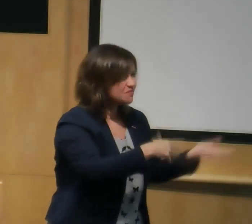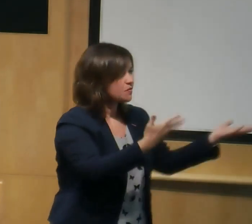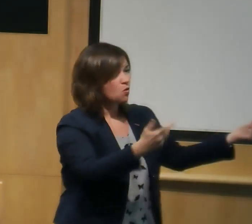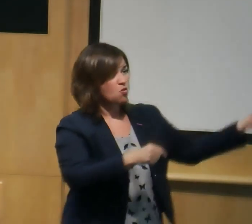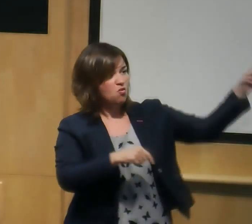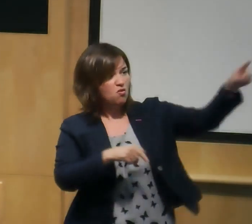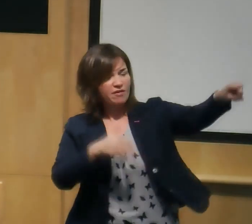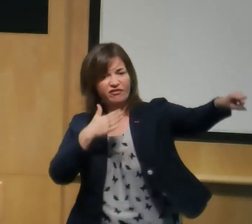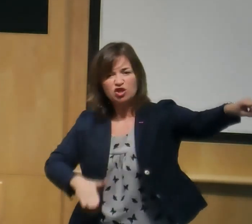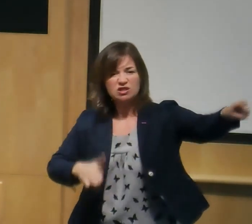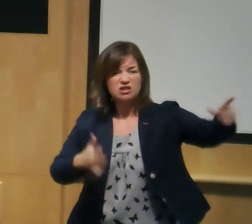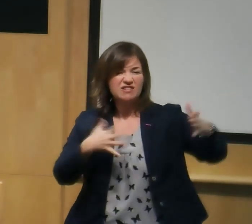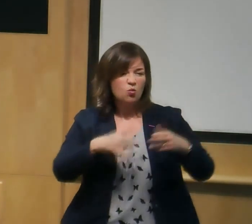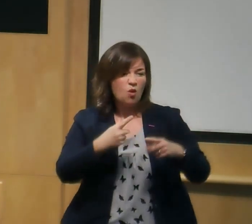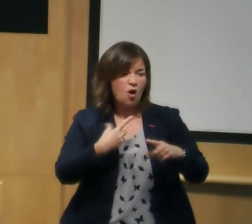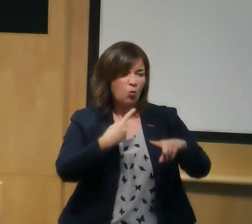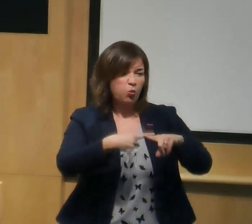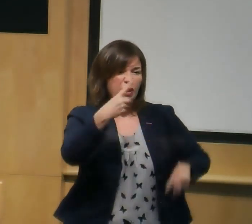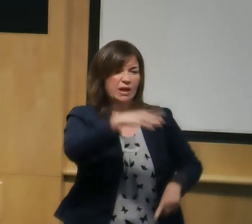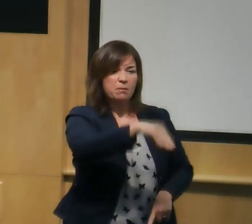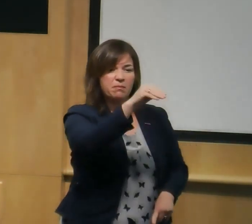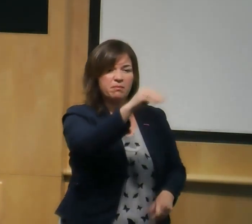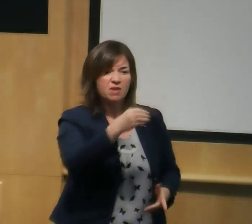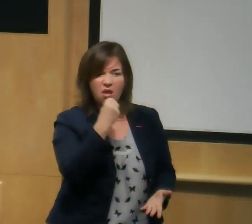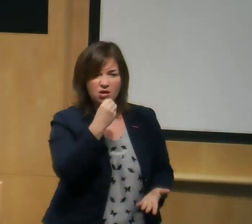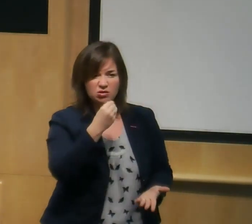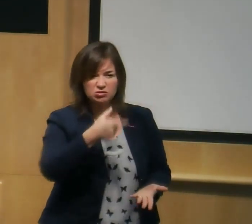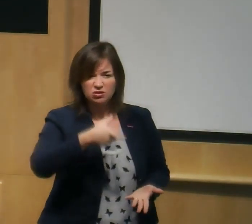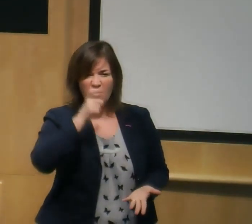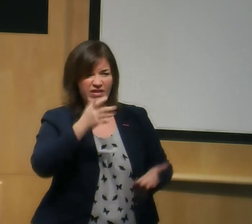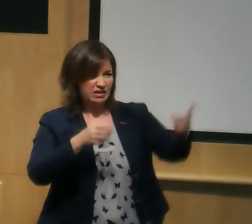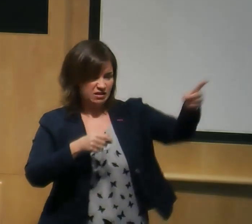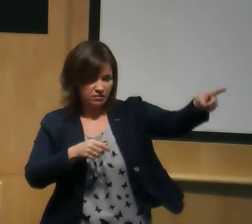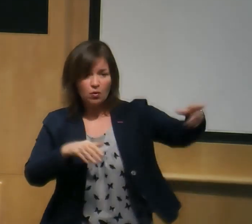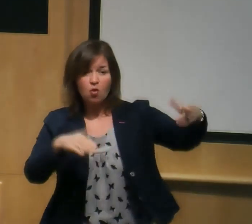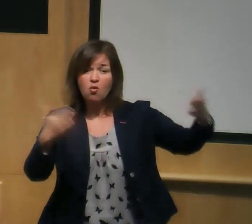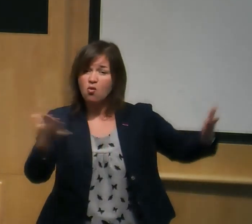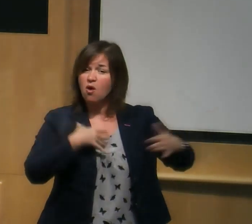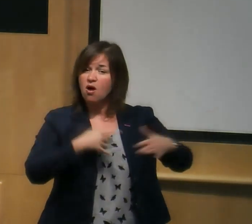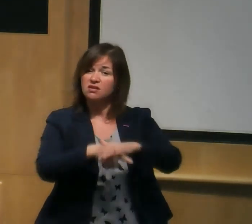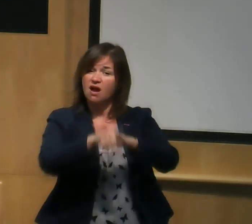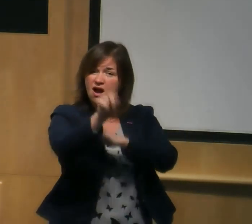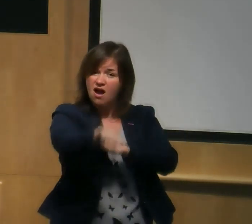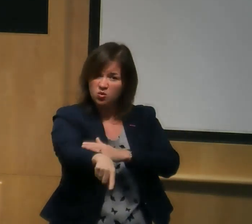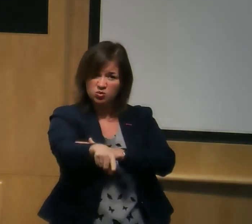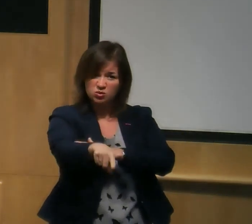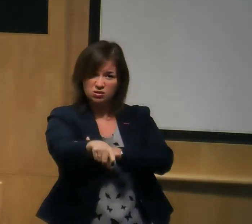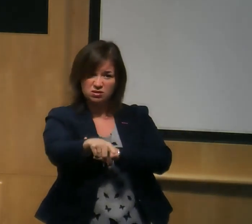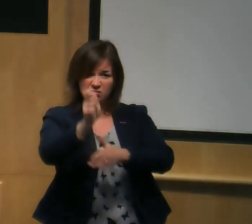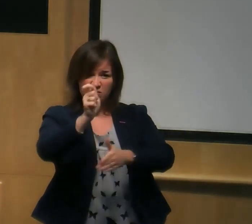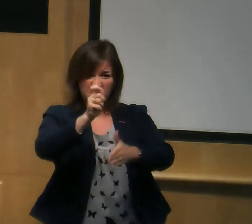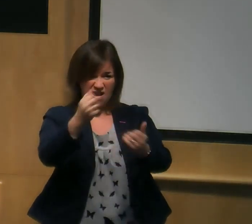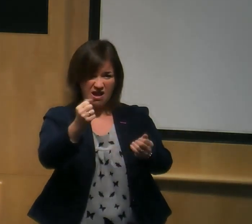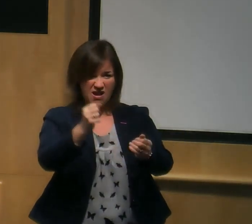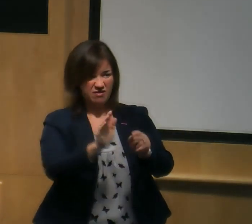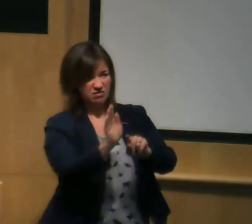and to order your lunch in English. Well, there's the cafe area just as a premium on the right hand